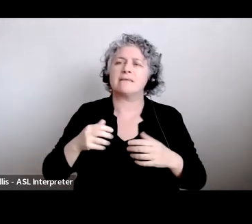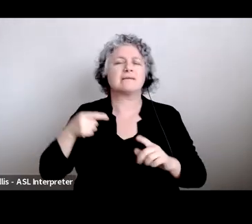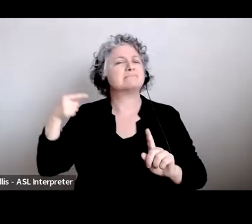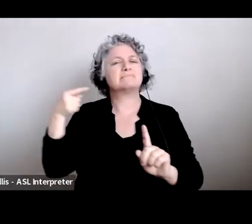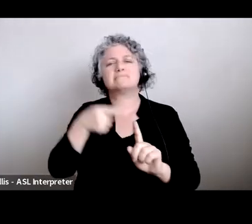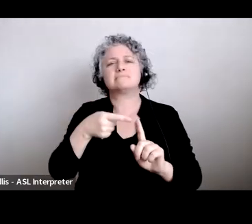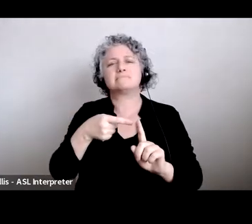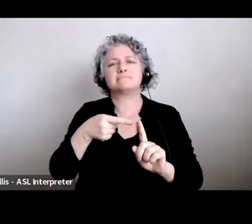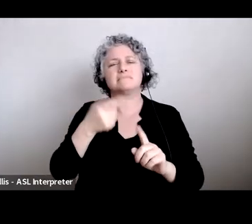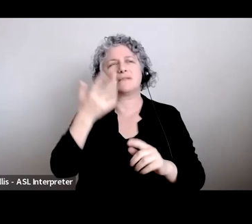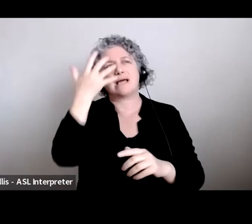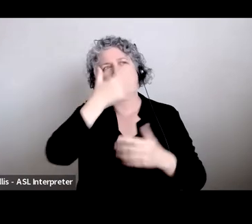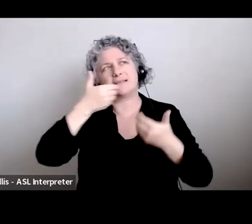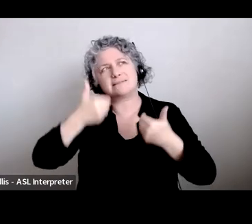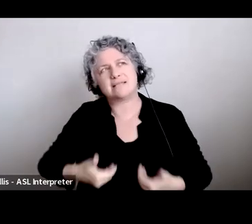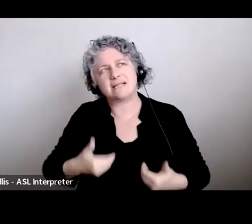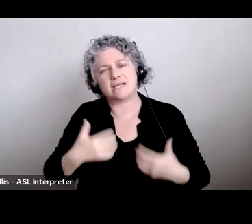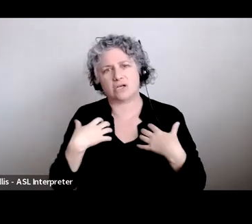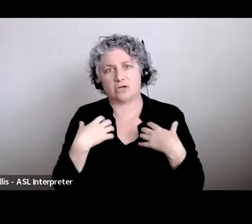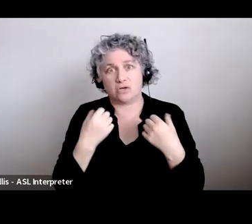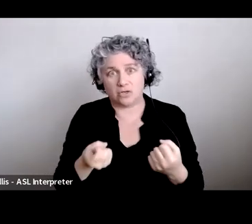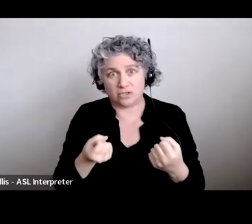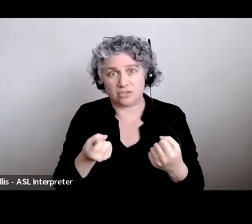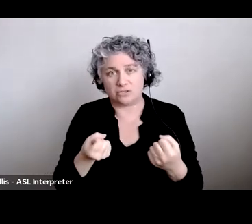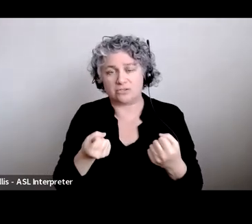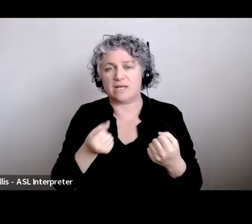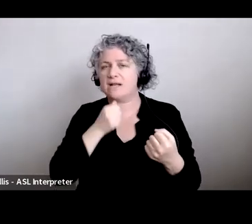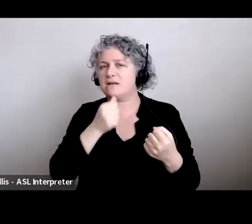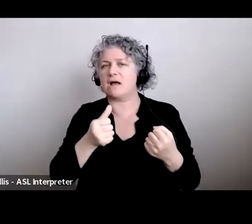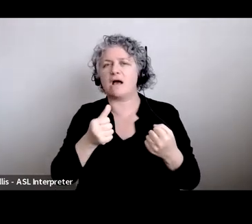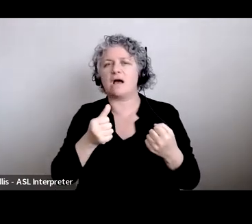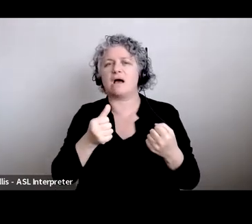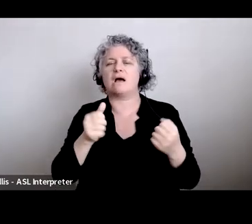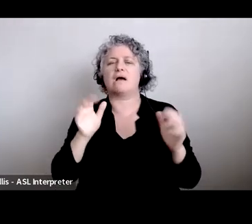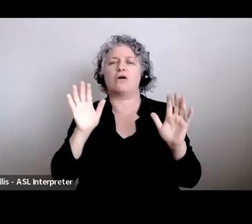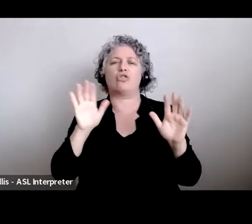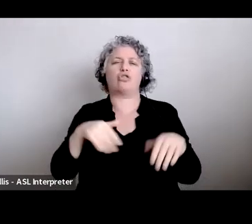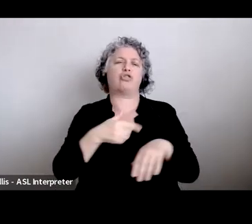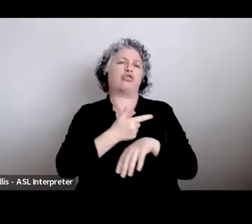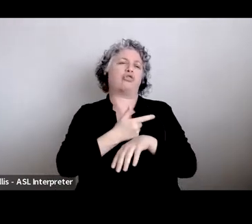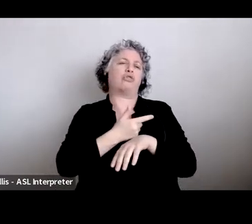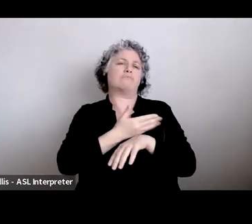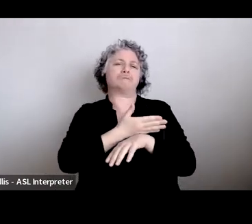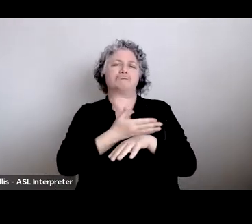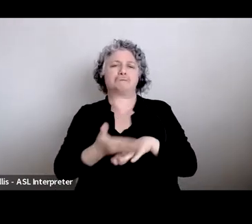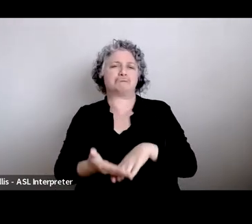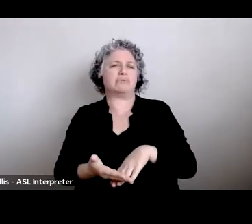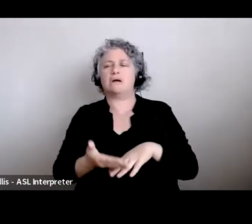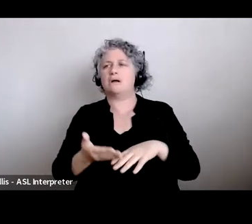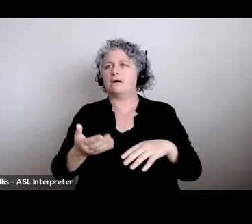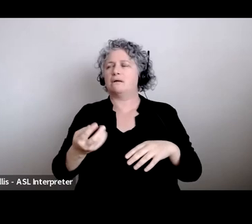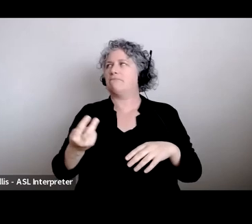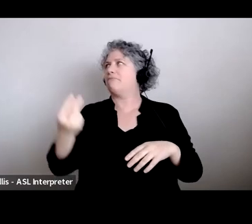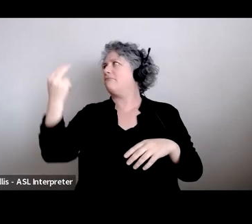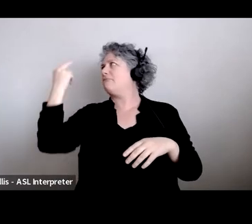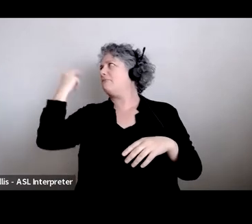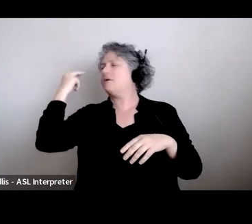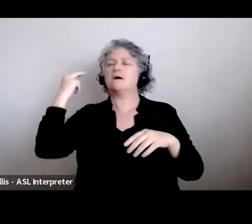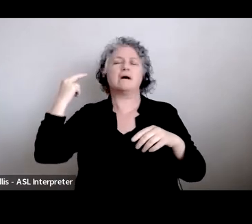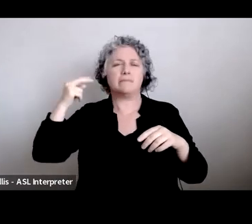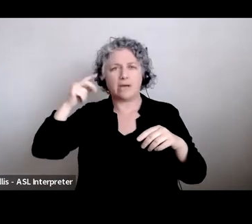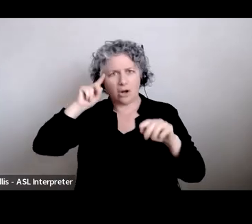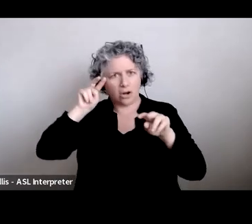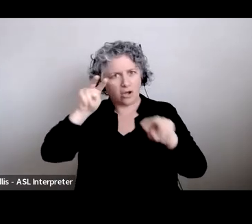courage, and not resting backwards, but looking forwards, and finding another set